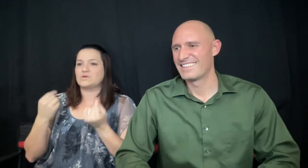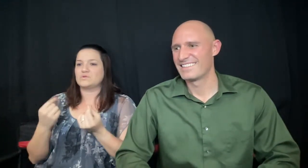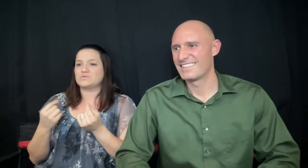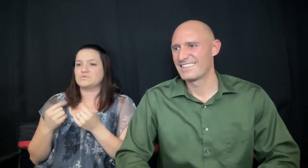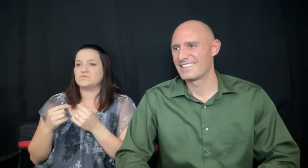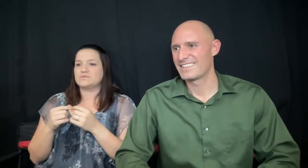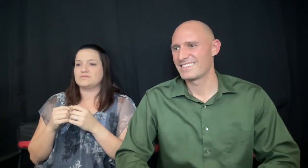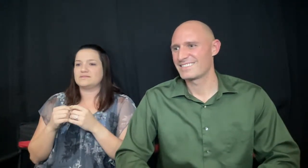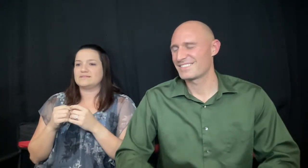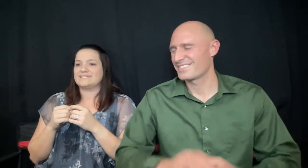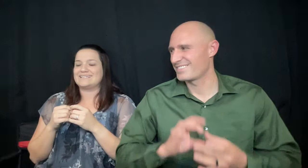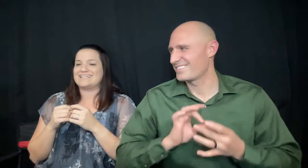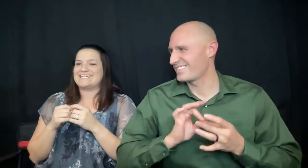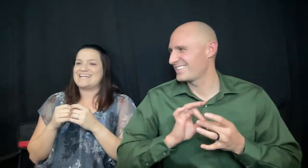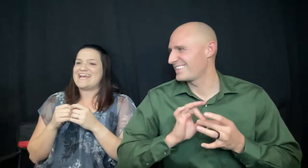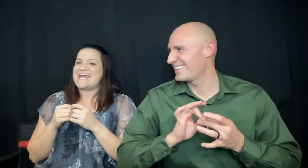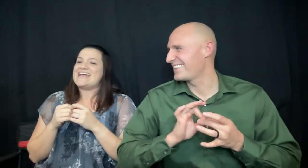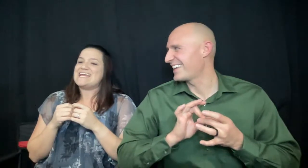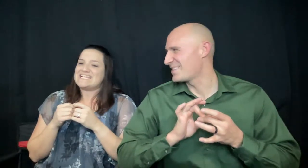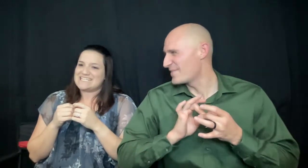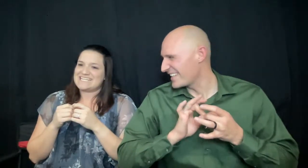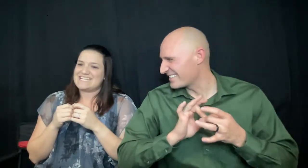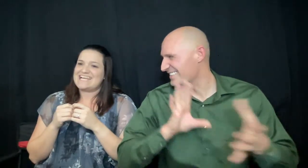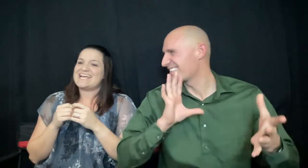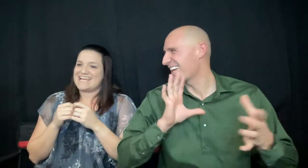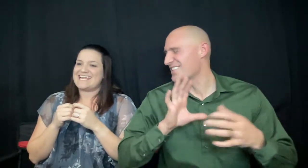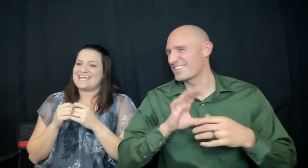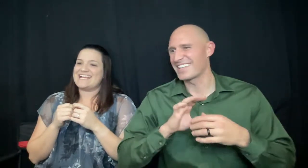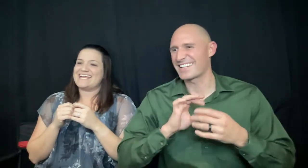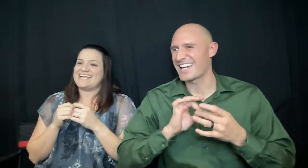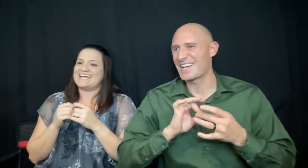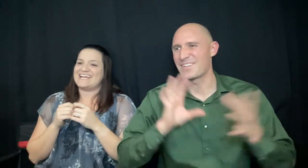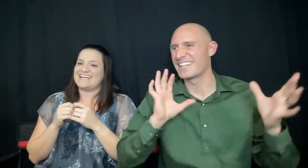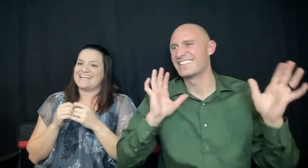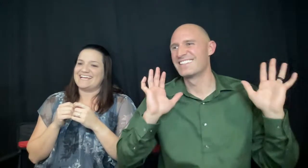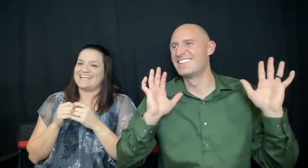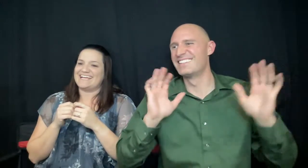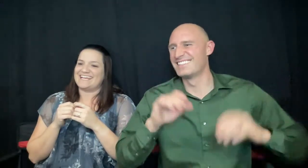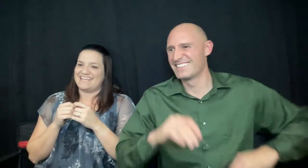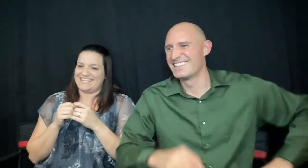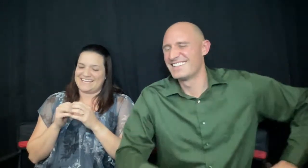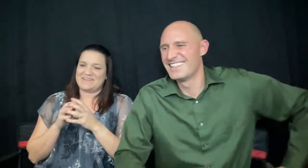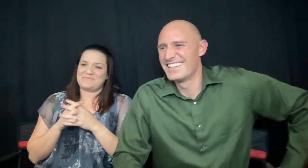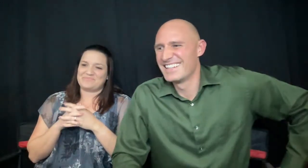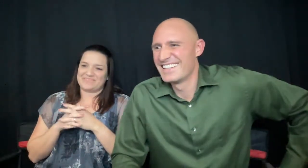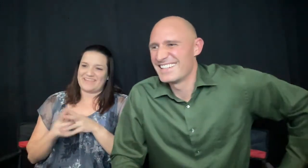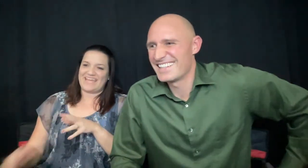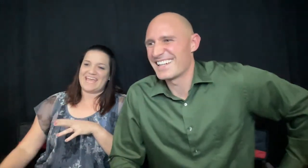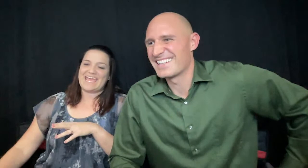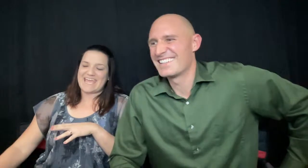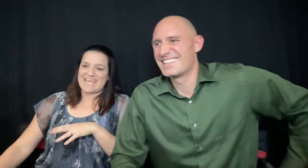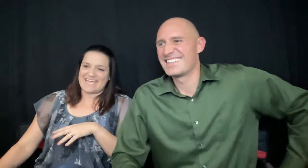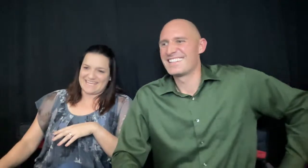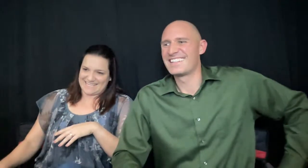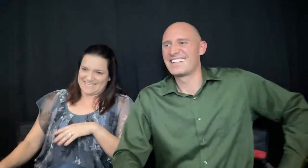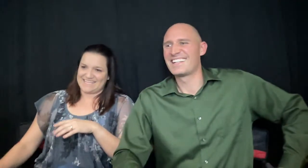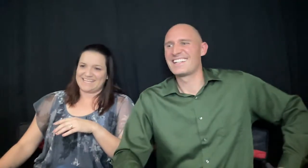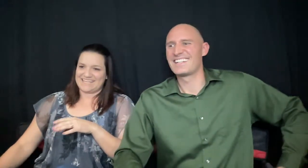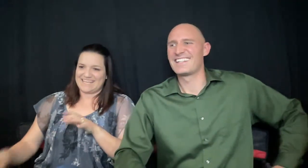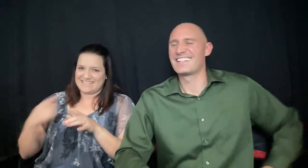like, just like the immediate disengagement, like I'm done. Yes. It's like, and I'm like, okay, do it again. It